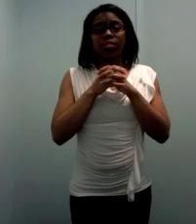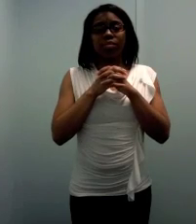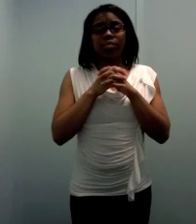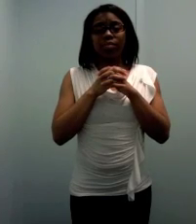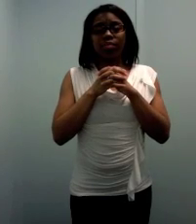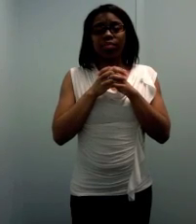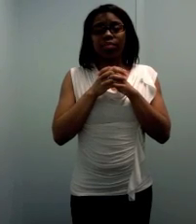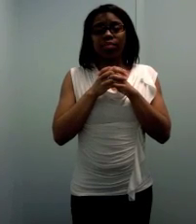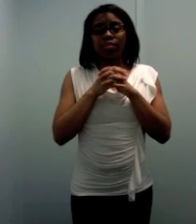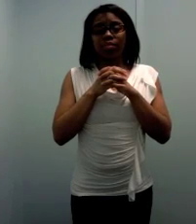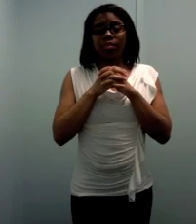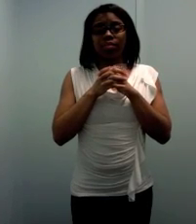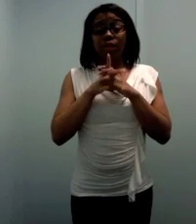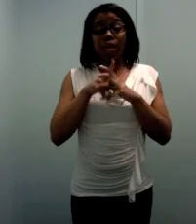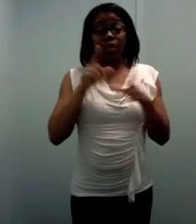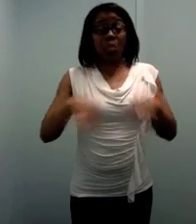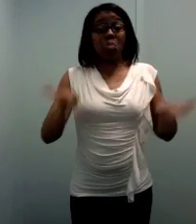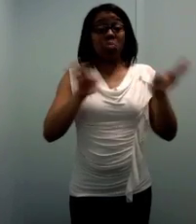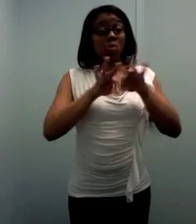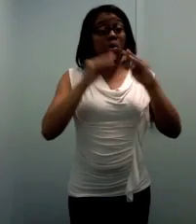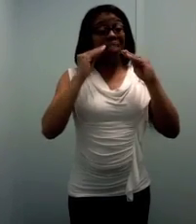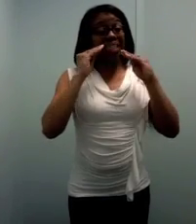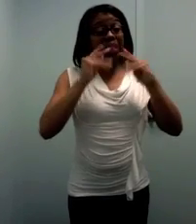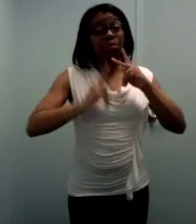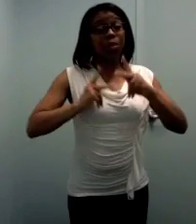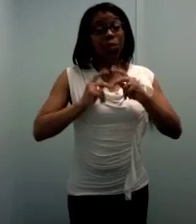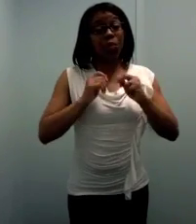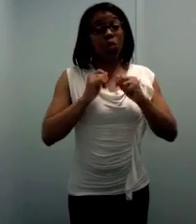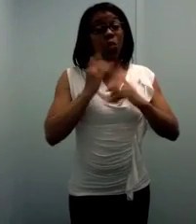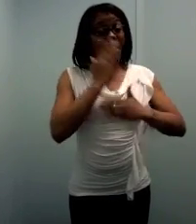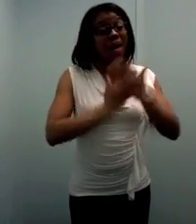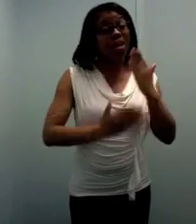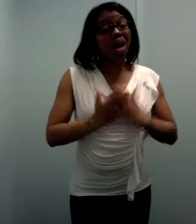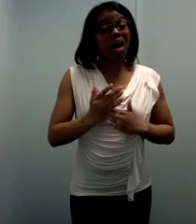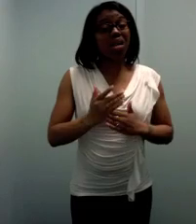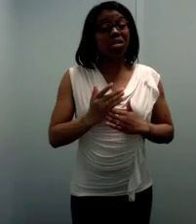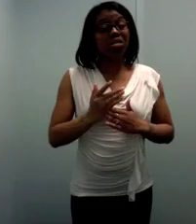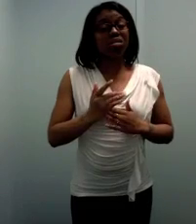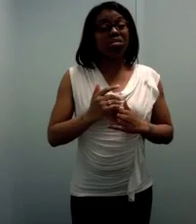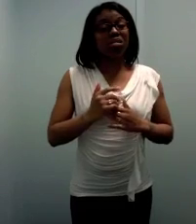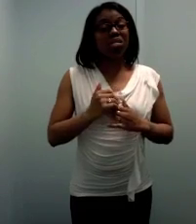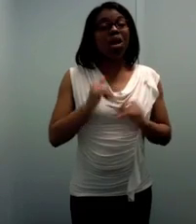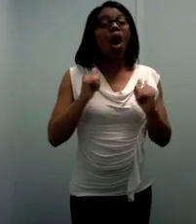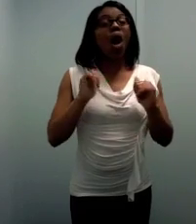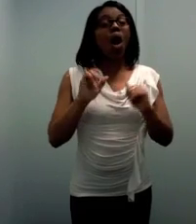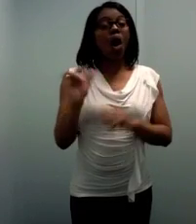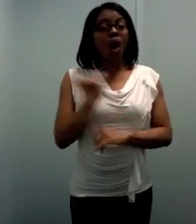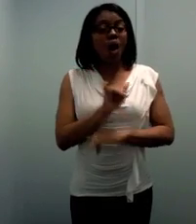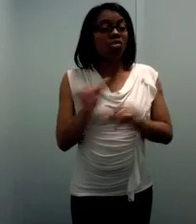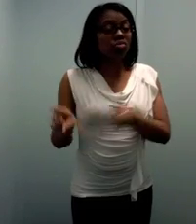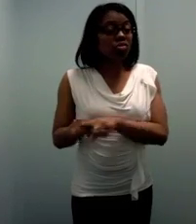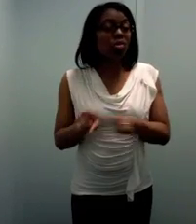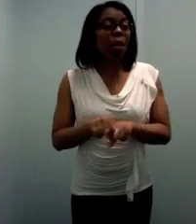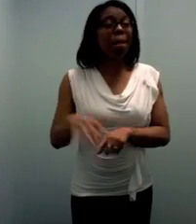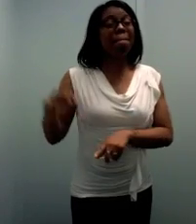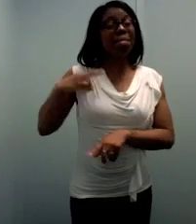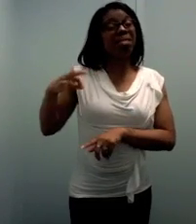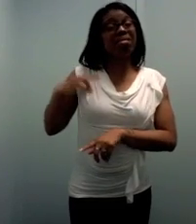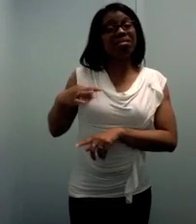by hand. And then there are certain conceptual things that can also benefit from hand calculating, but I think they're relatively small in number. One